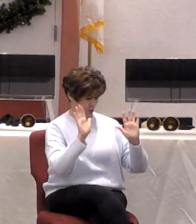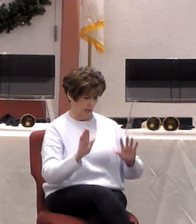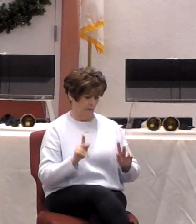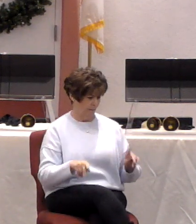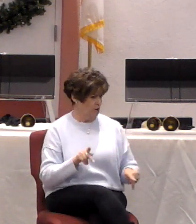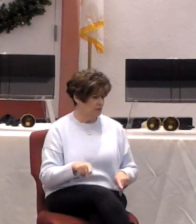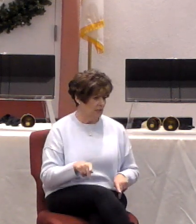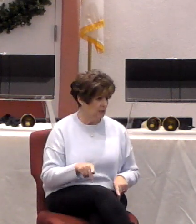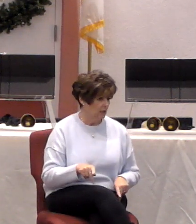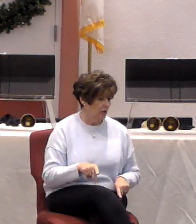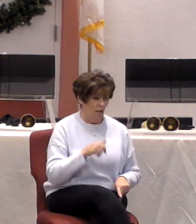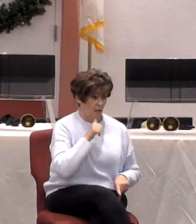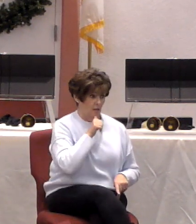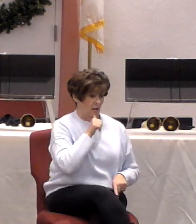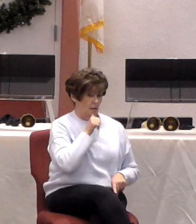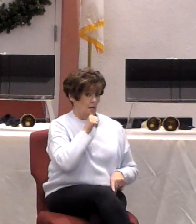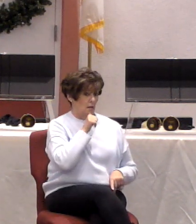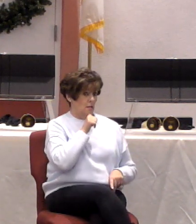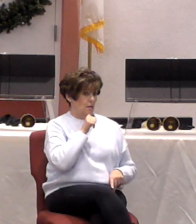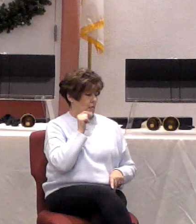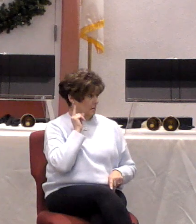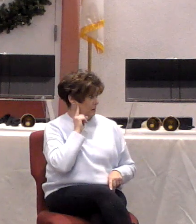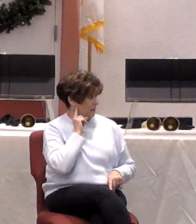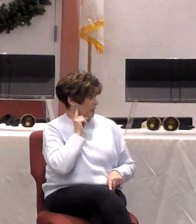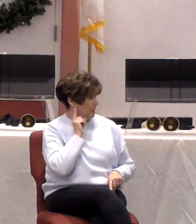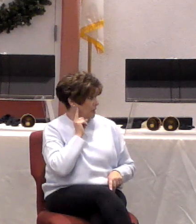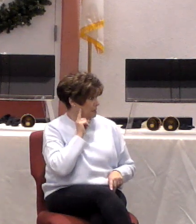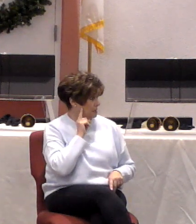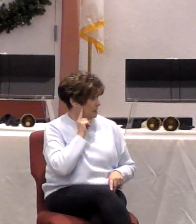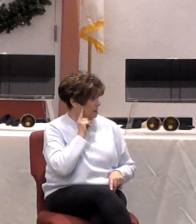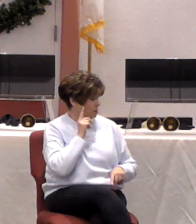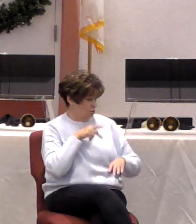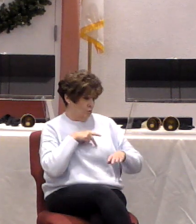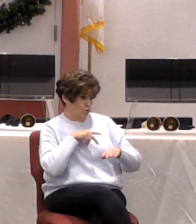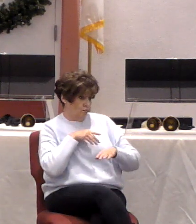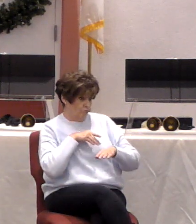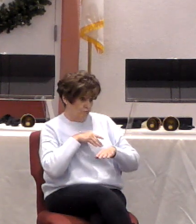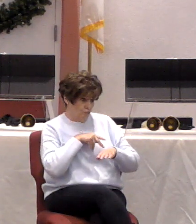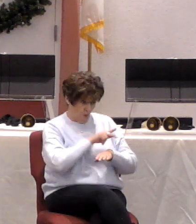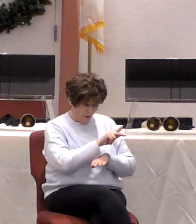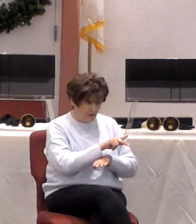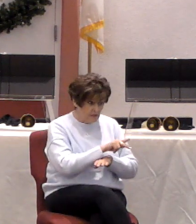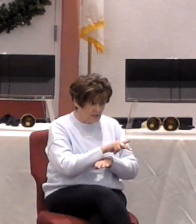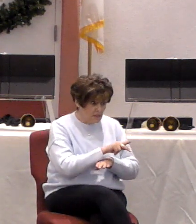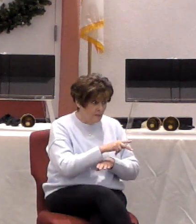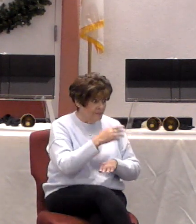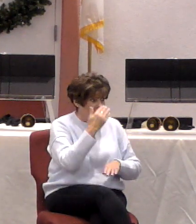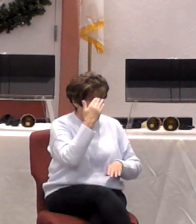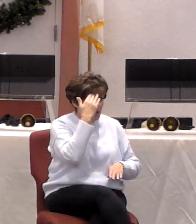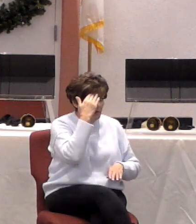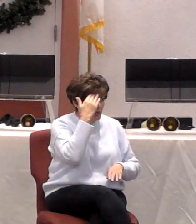anyone expected God to appear to or to make a great announcement to, but they were exactly the type of person that Jesus came for.